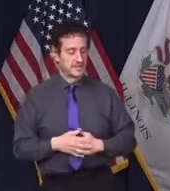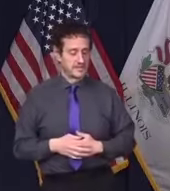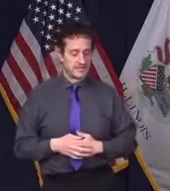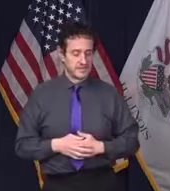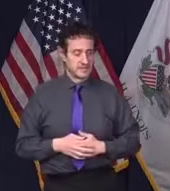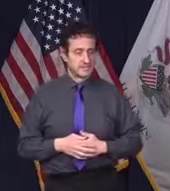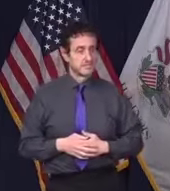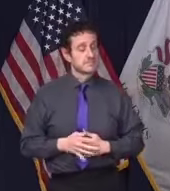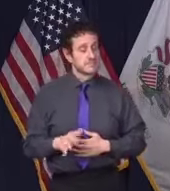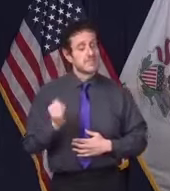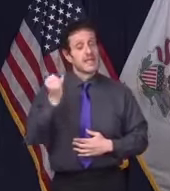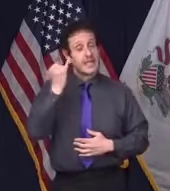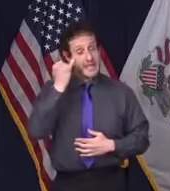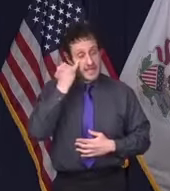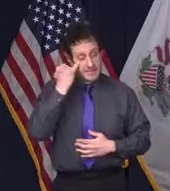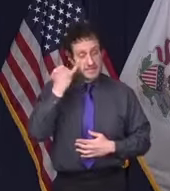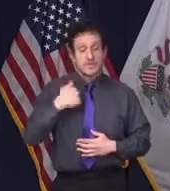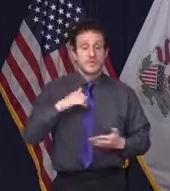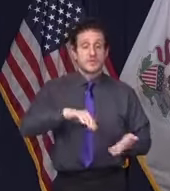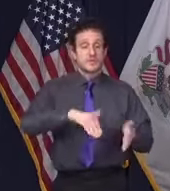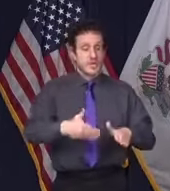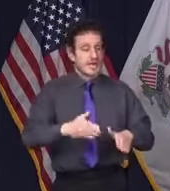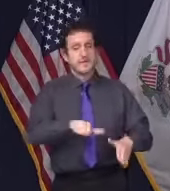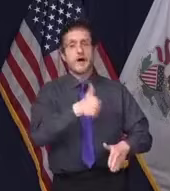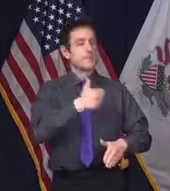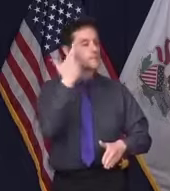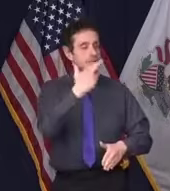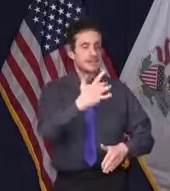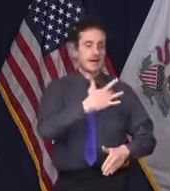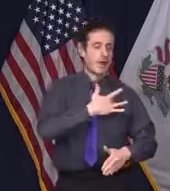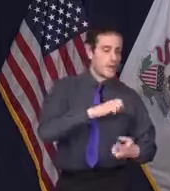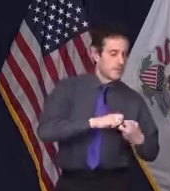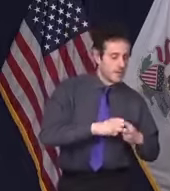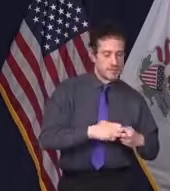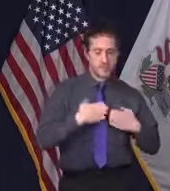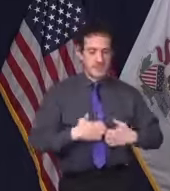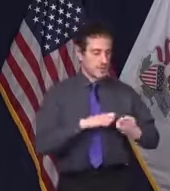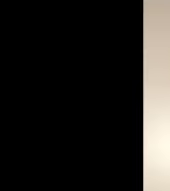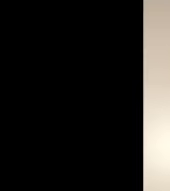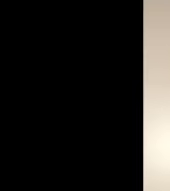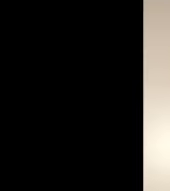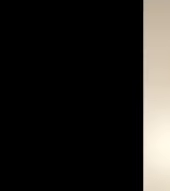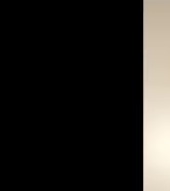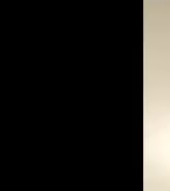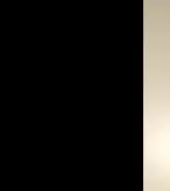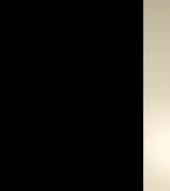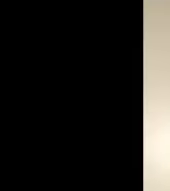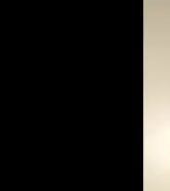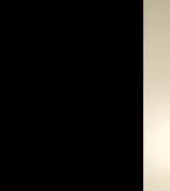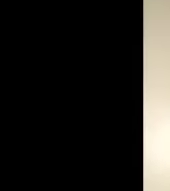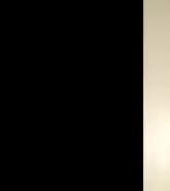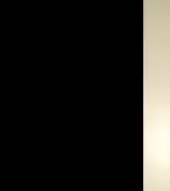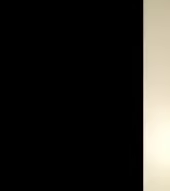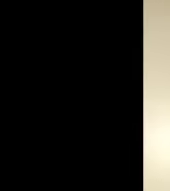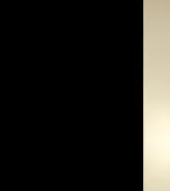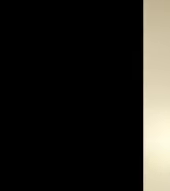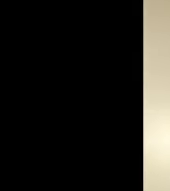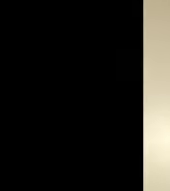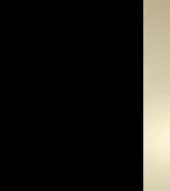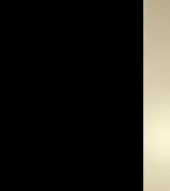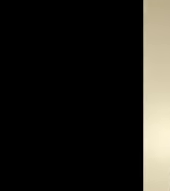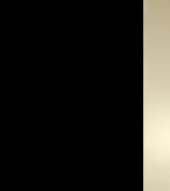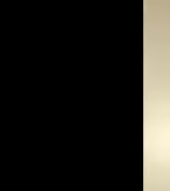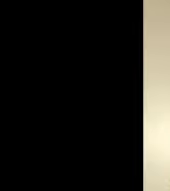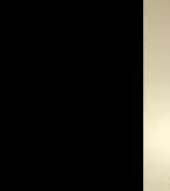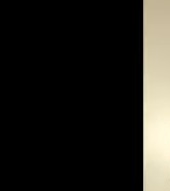you died of a clear alternate cause, but you had COVID at the same time, it's still listed as a COVID death. So basically paraphrasing, what she's